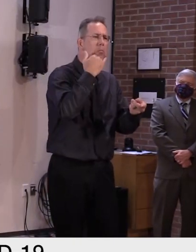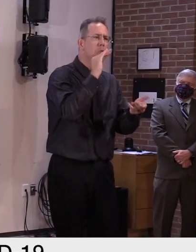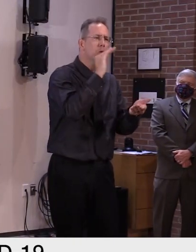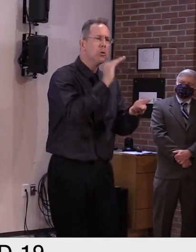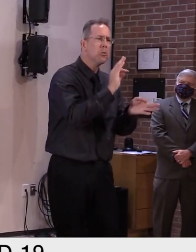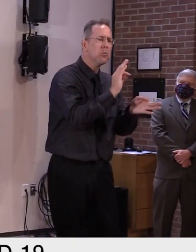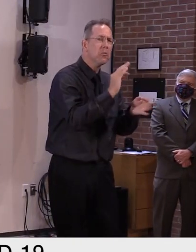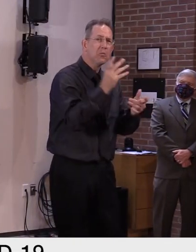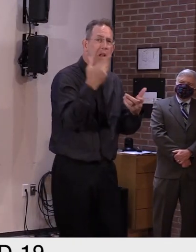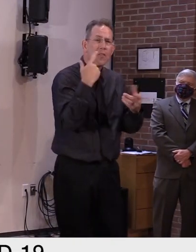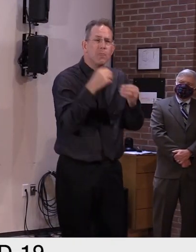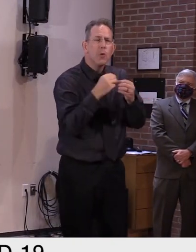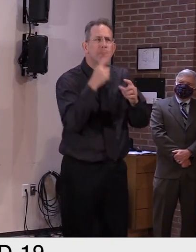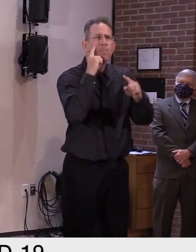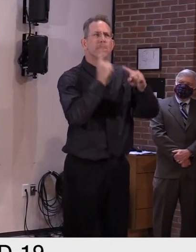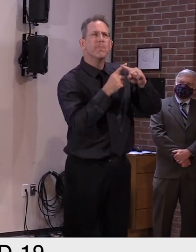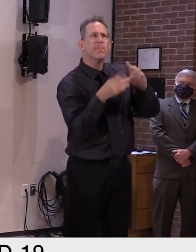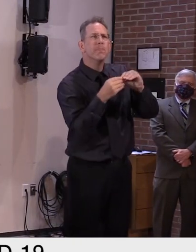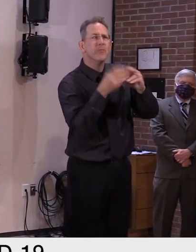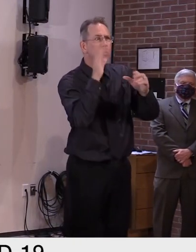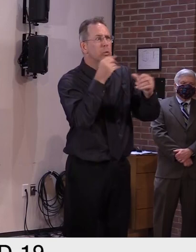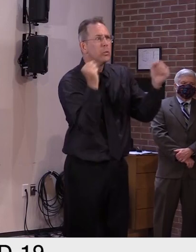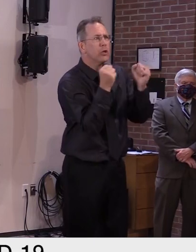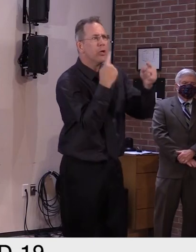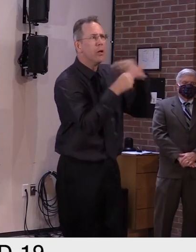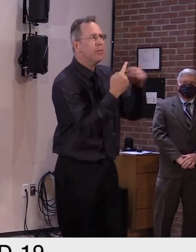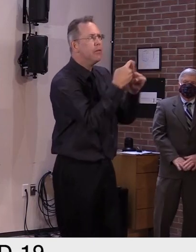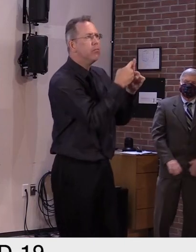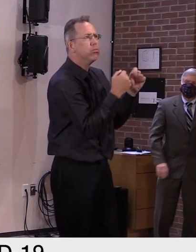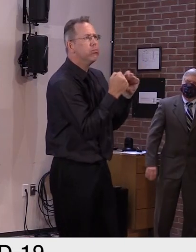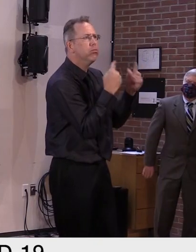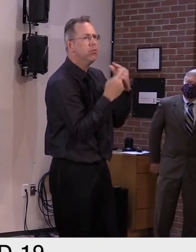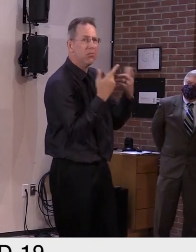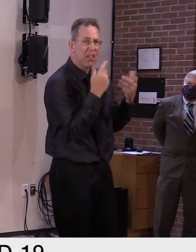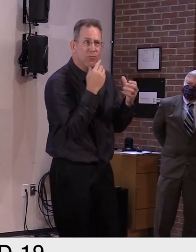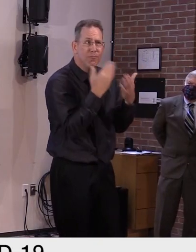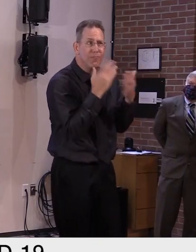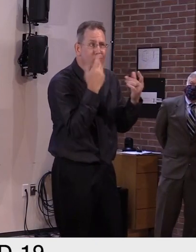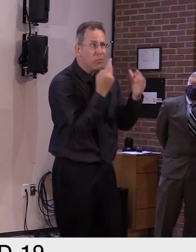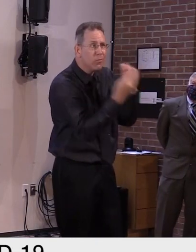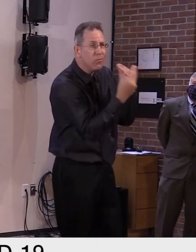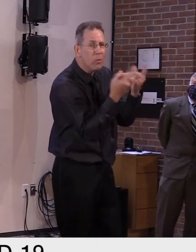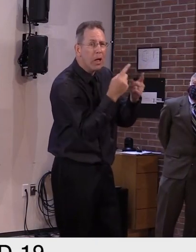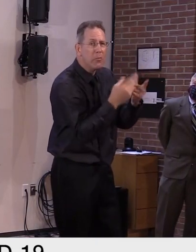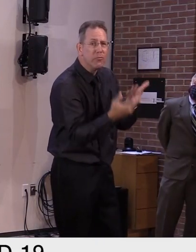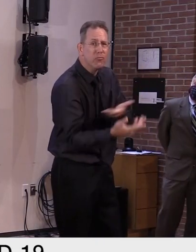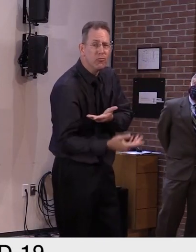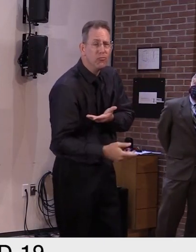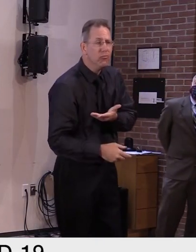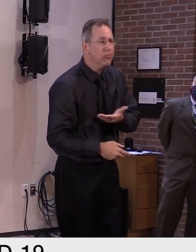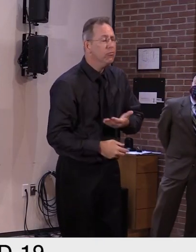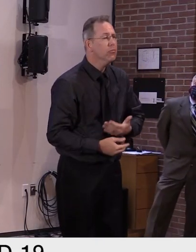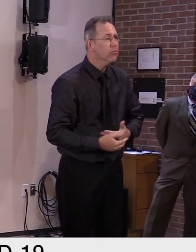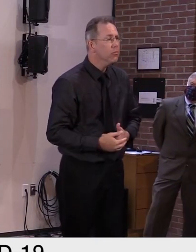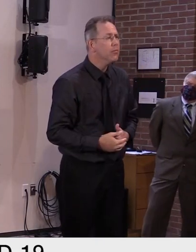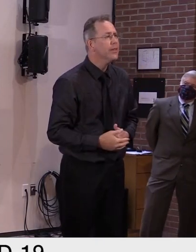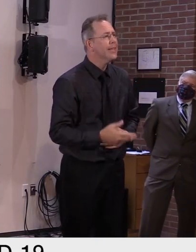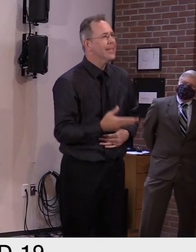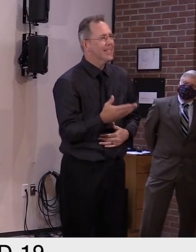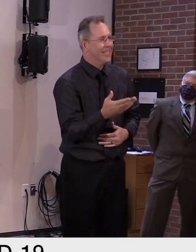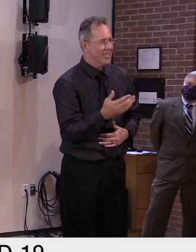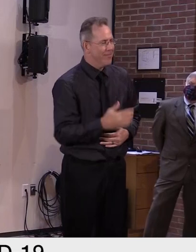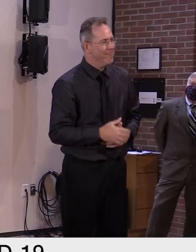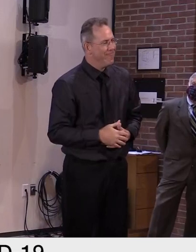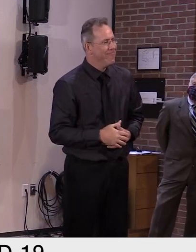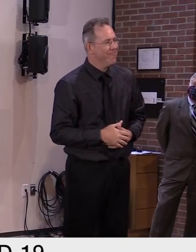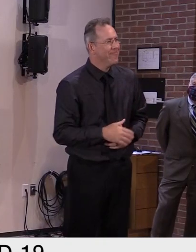in the winter months. Construction starts to shut down. The frost comes into the ground and precludes a